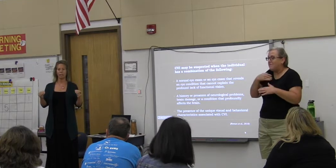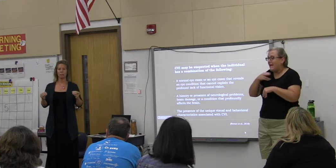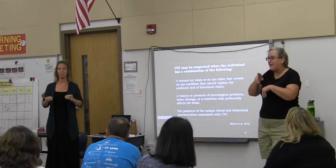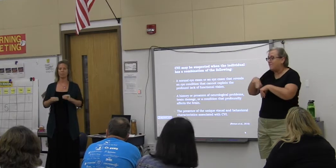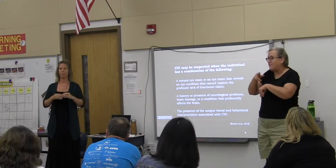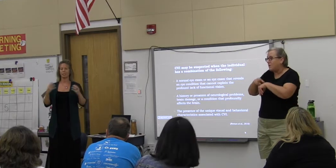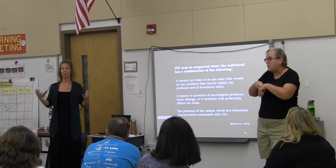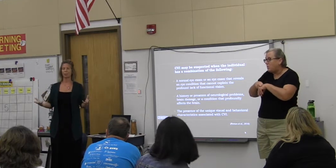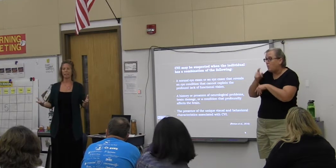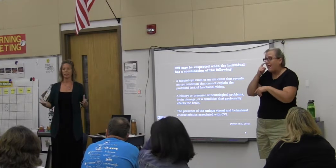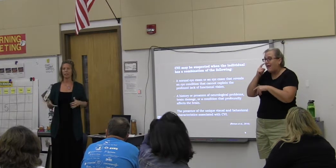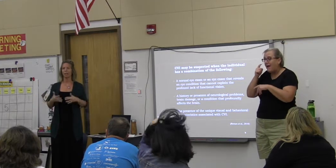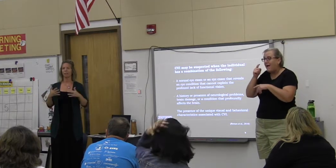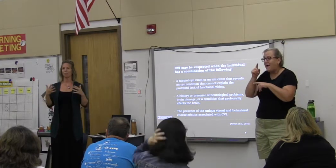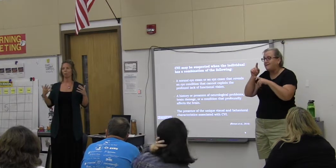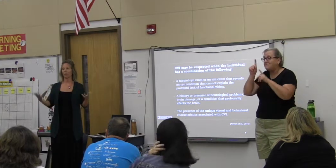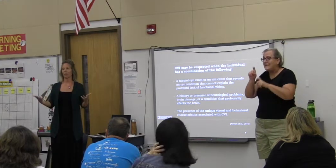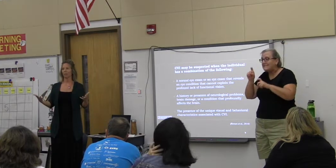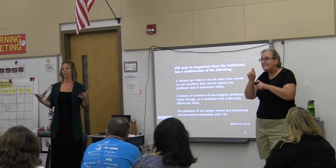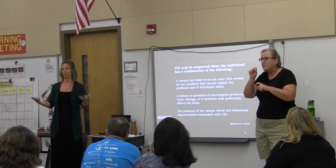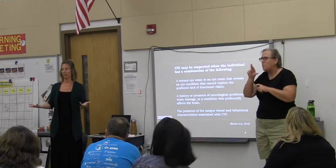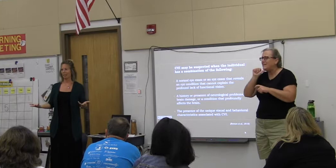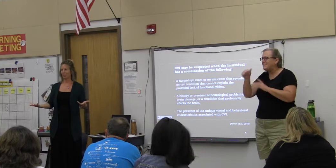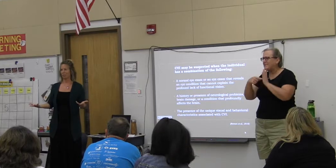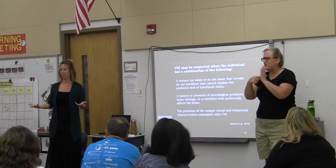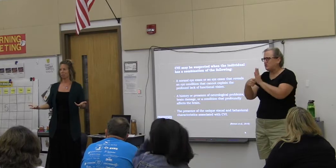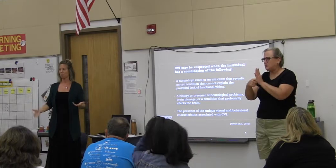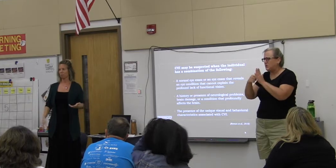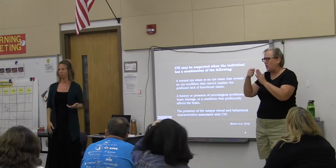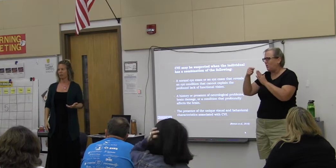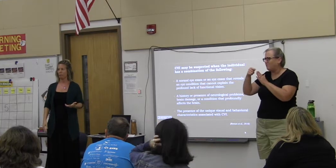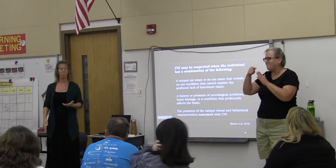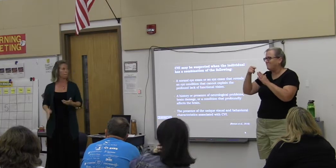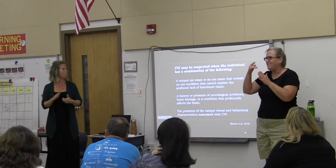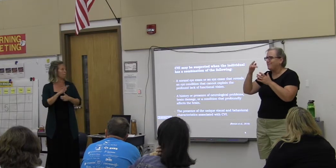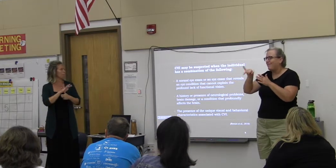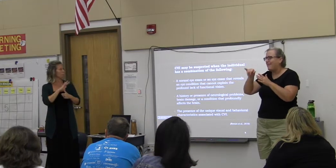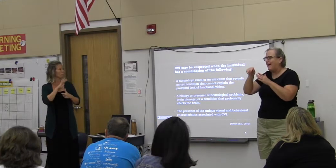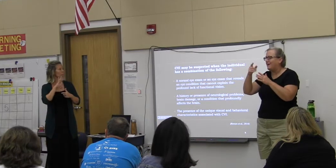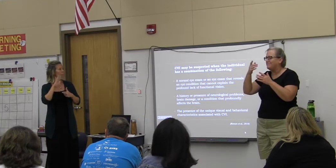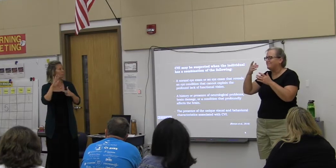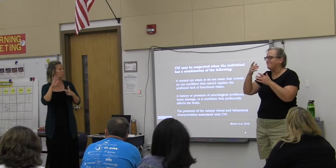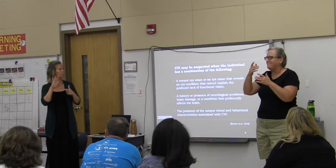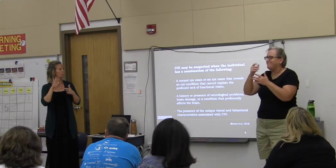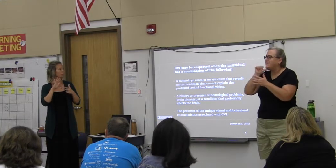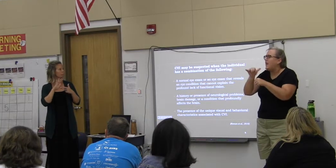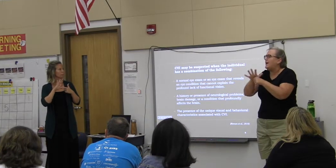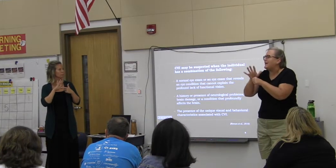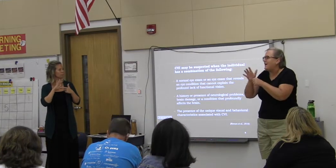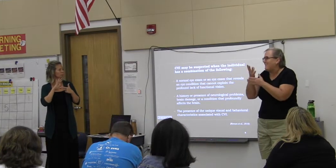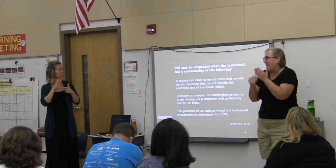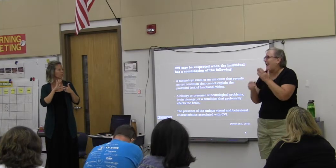an eye exam that doesn't explain the profound lack of vision, okay?